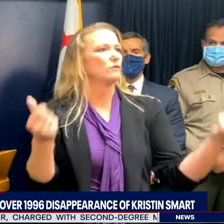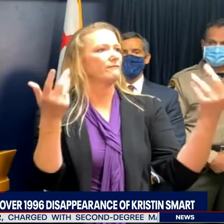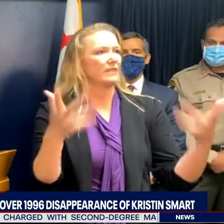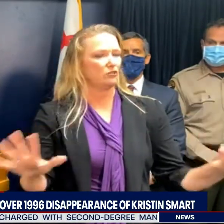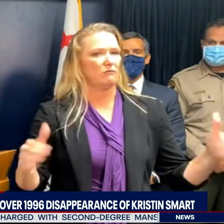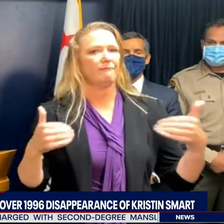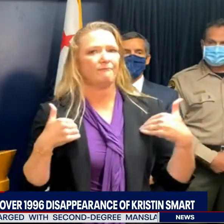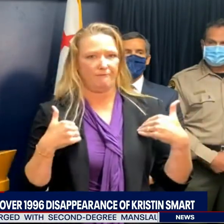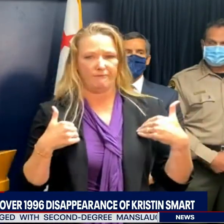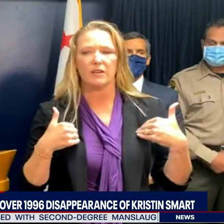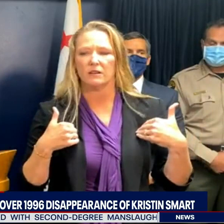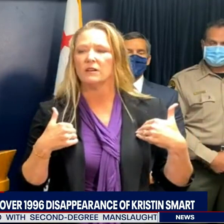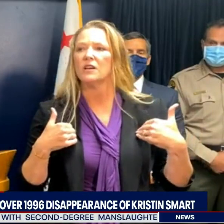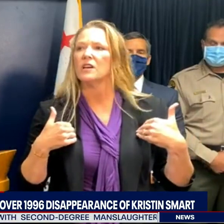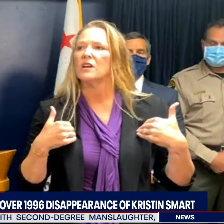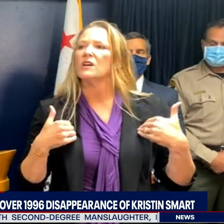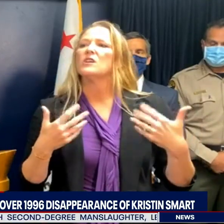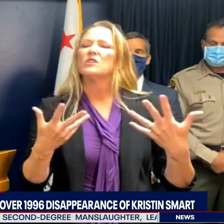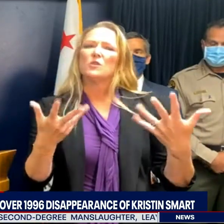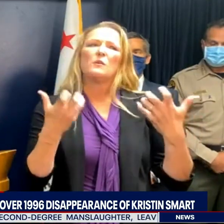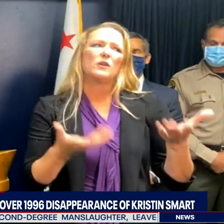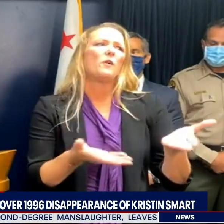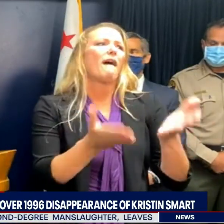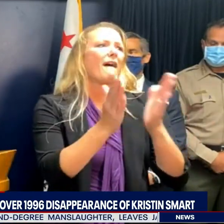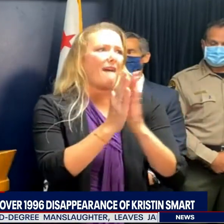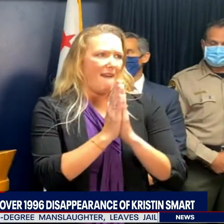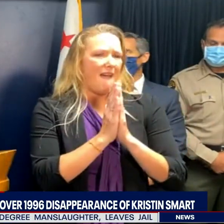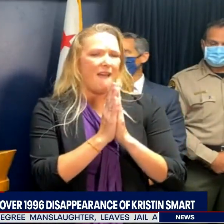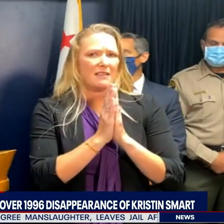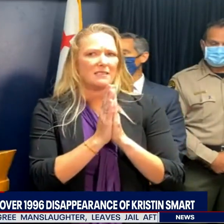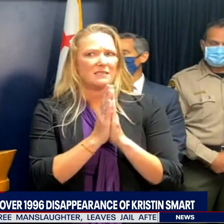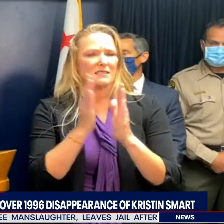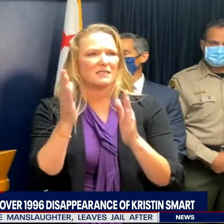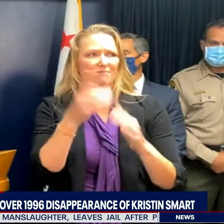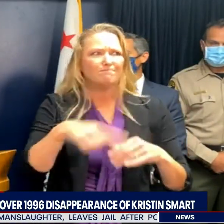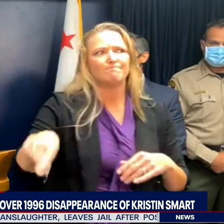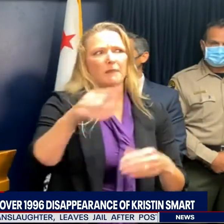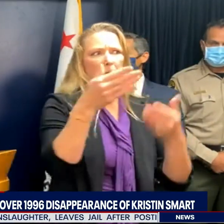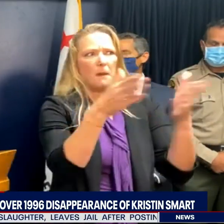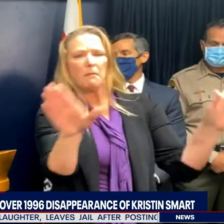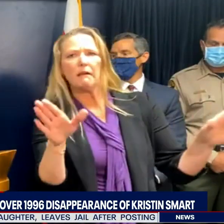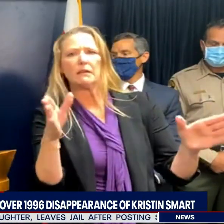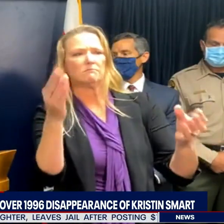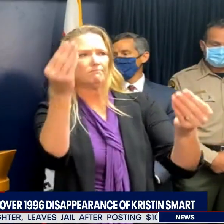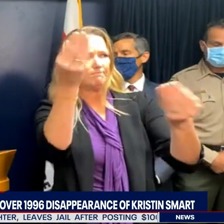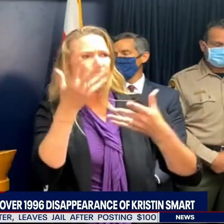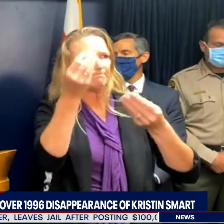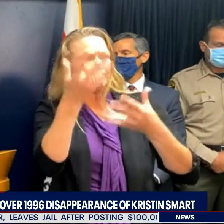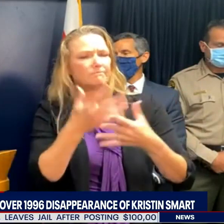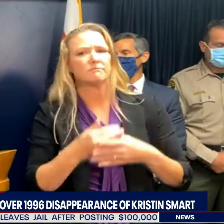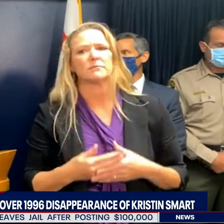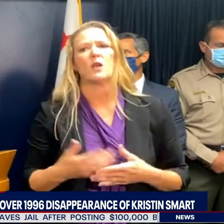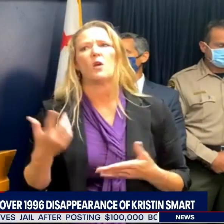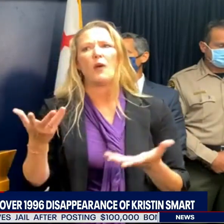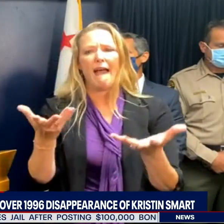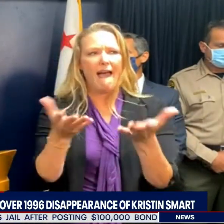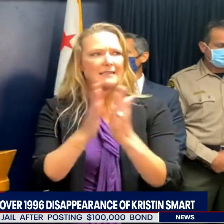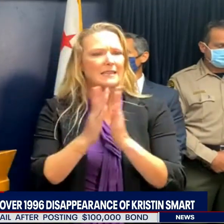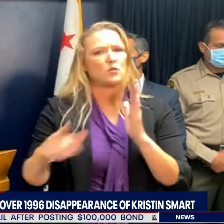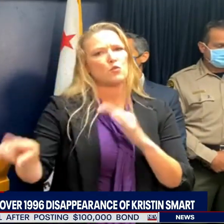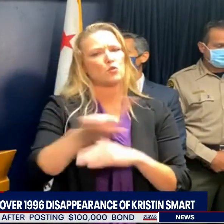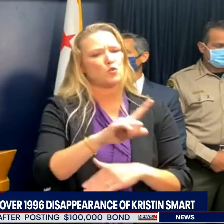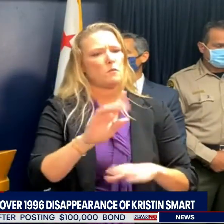we want to put out today a request for information from the public. We are seeking the public's assistance in providing